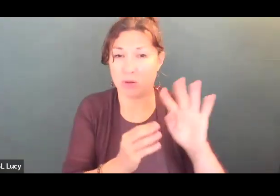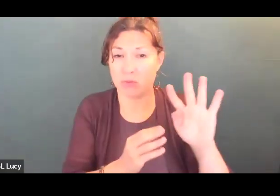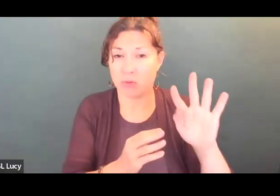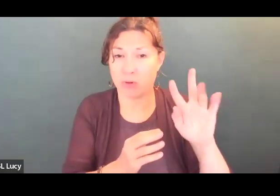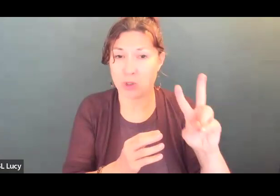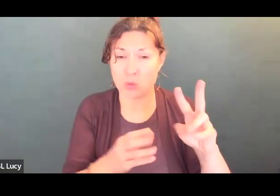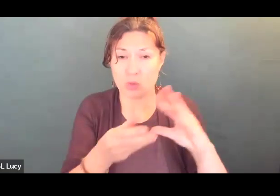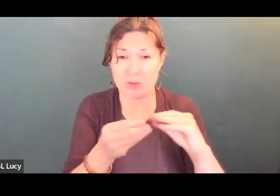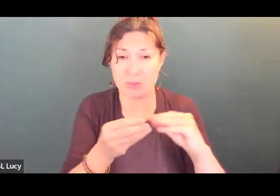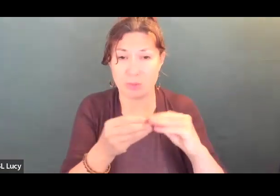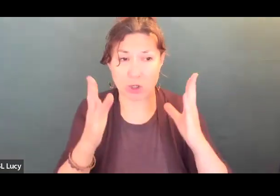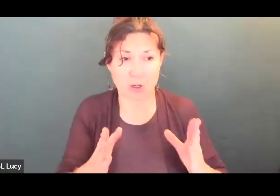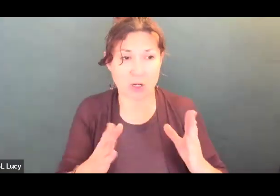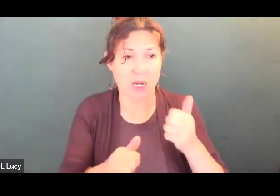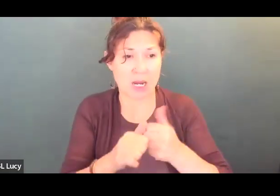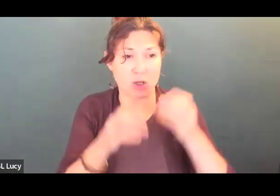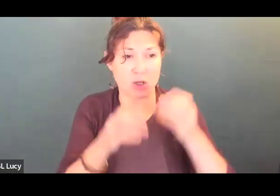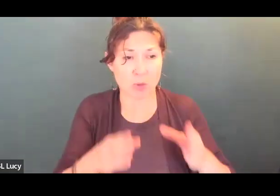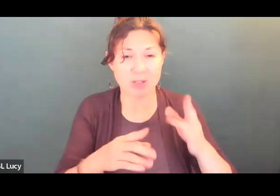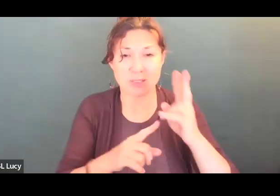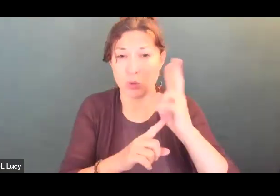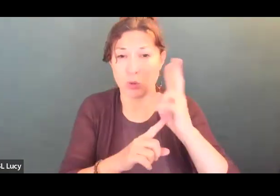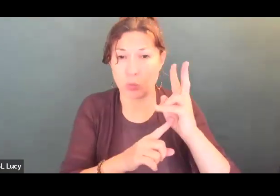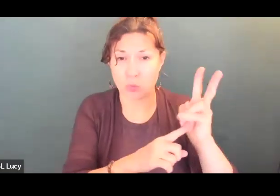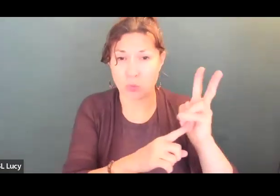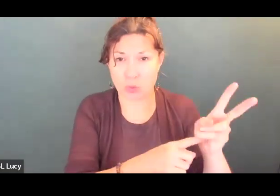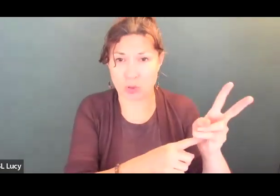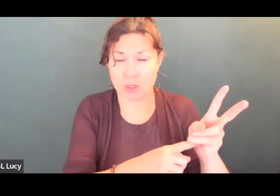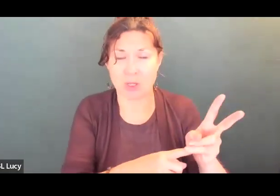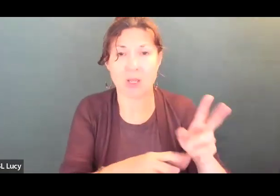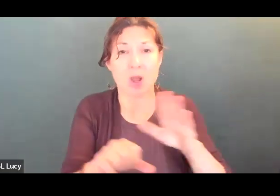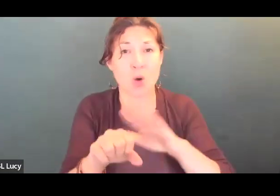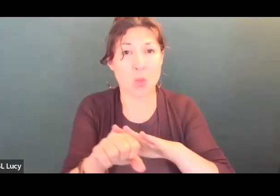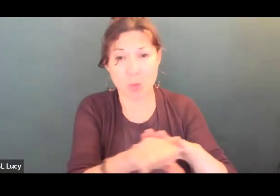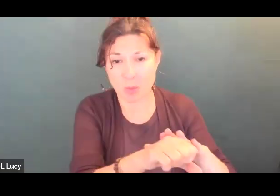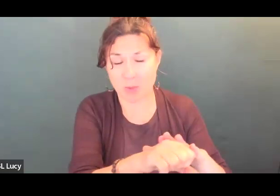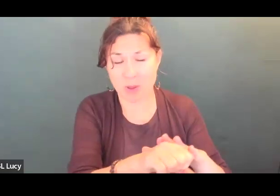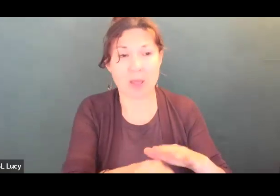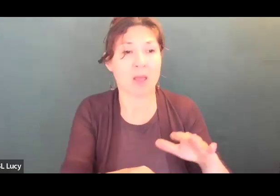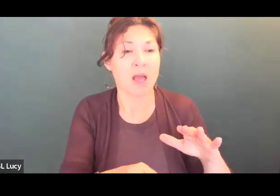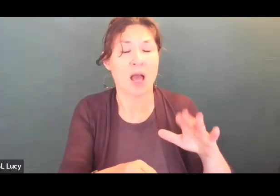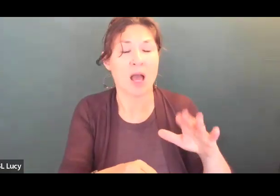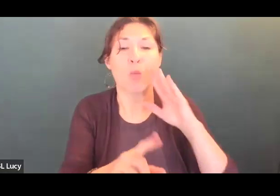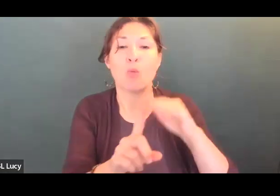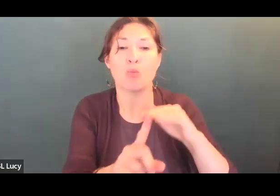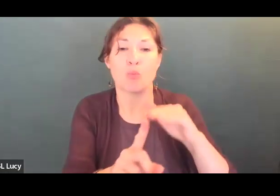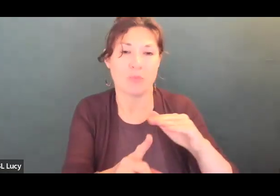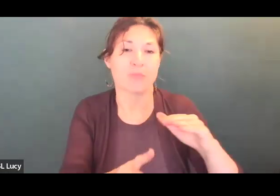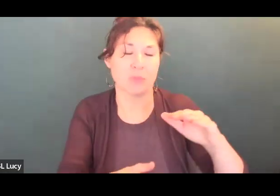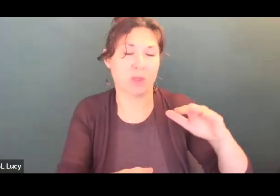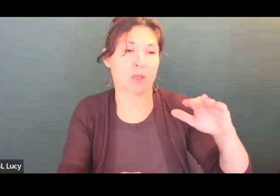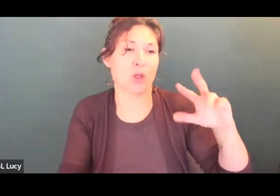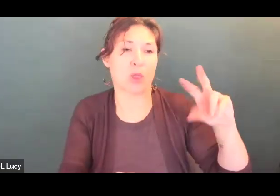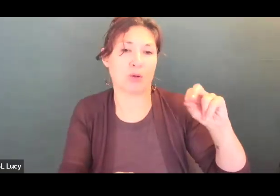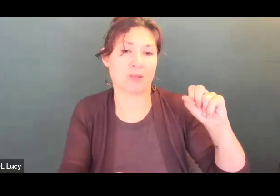evening. Each person will have 2 minutes to speak, and I will remind you when you have 30 seconds remaining. If your